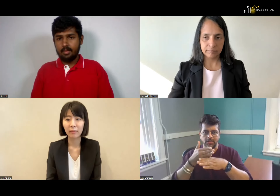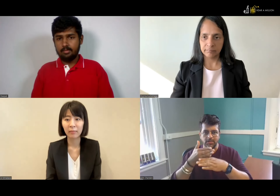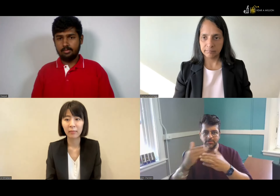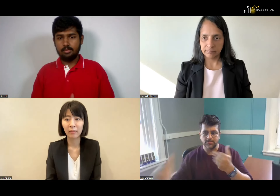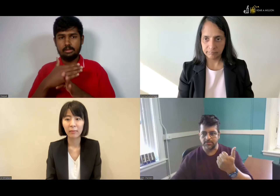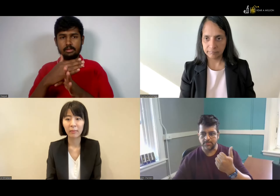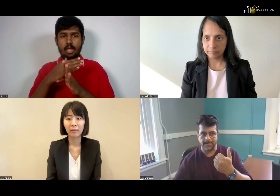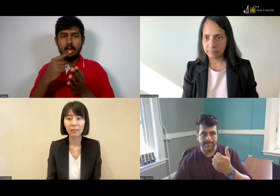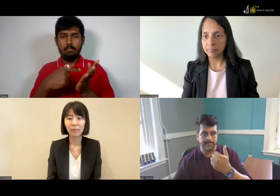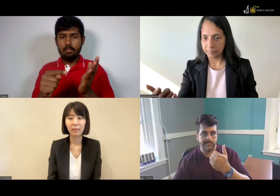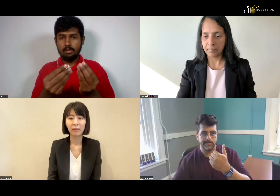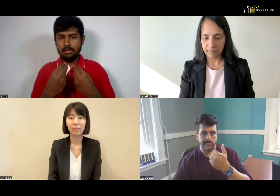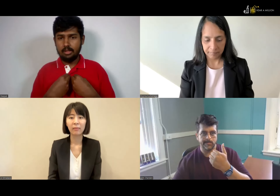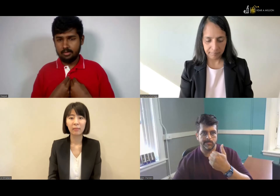Allow me to share screen, please.